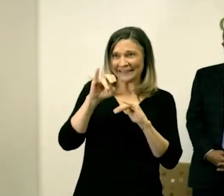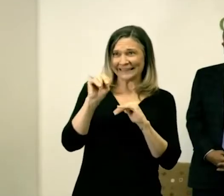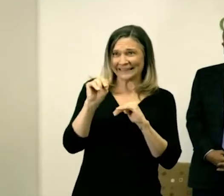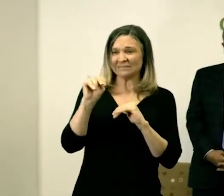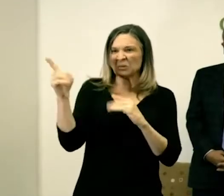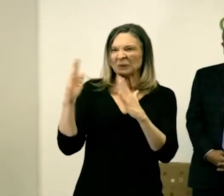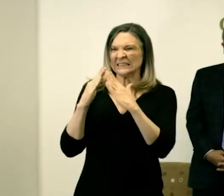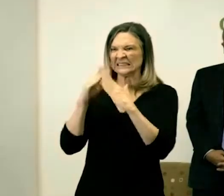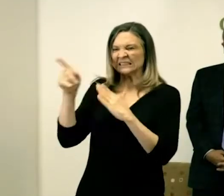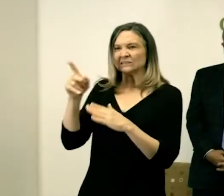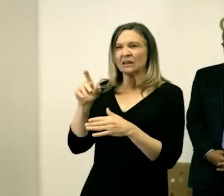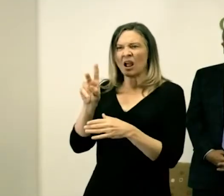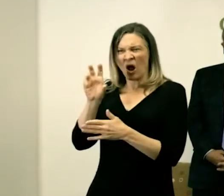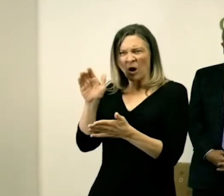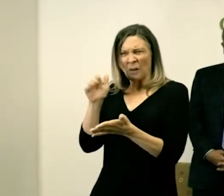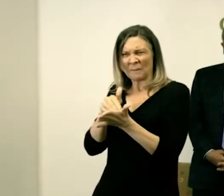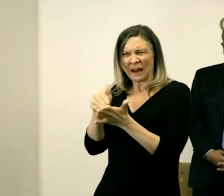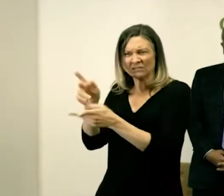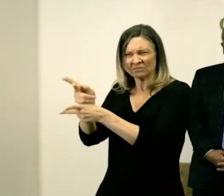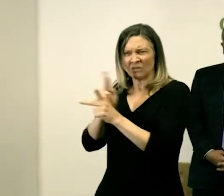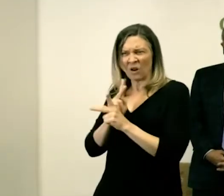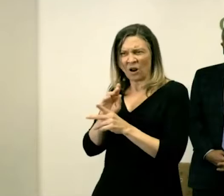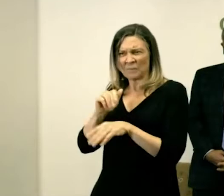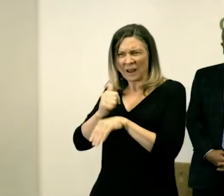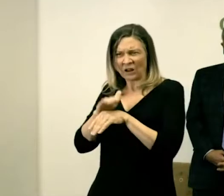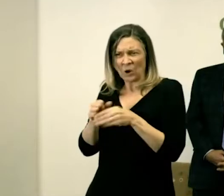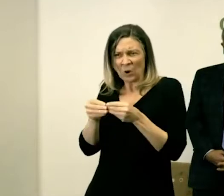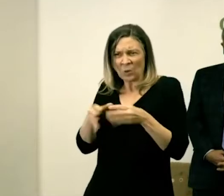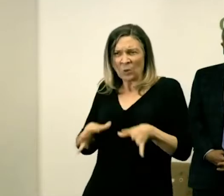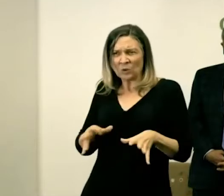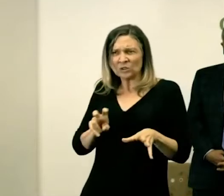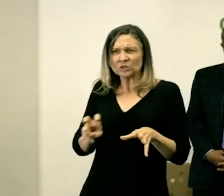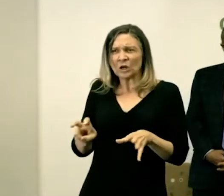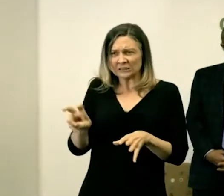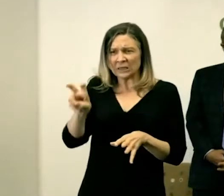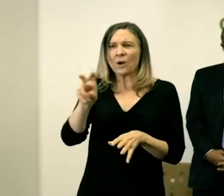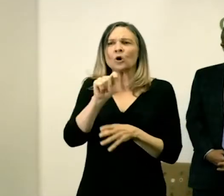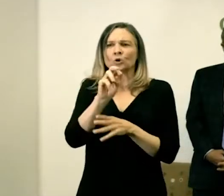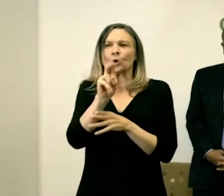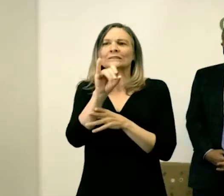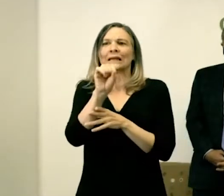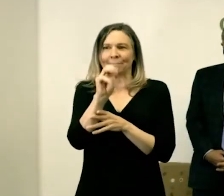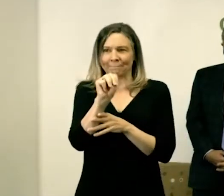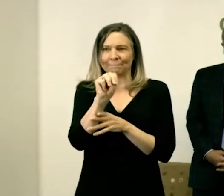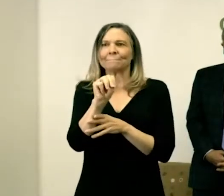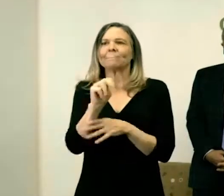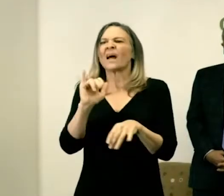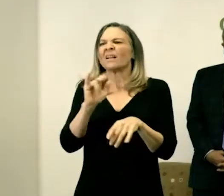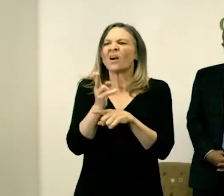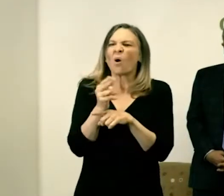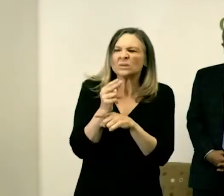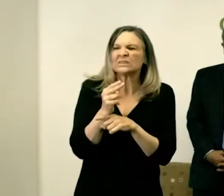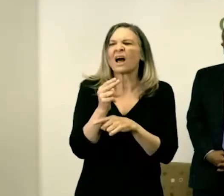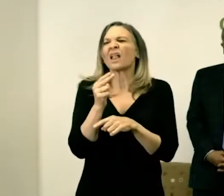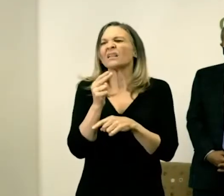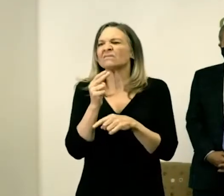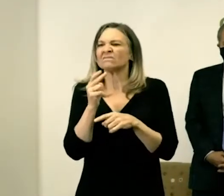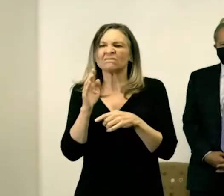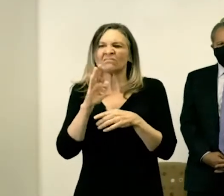loan based on the losses to the tourism industry, hotel bed taxes, all the things that they lost.